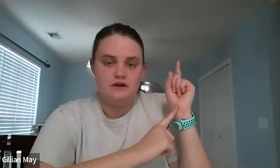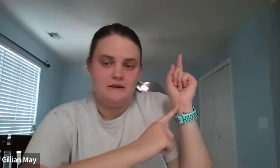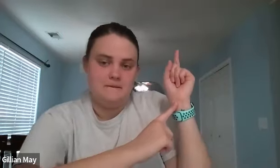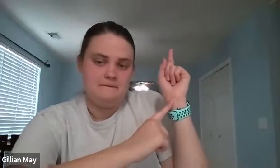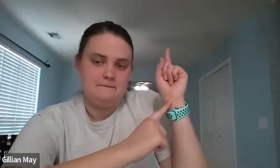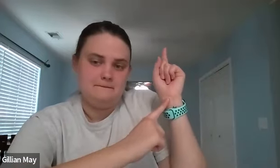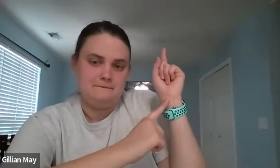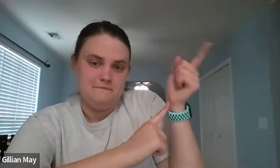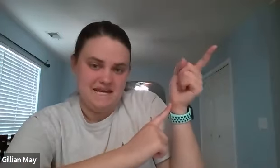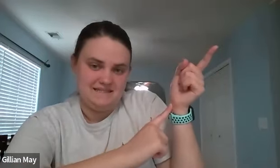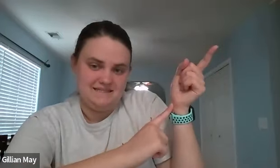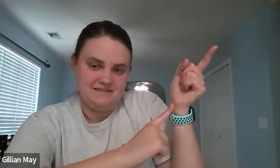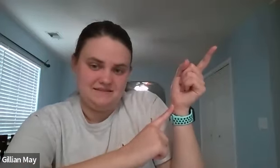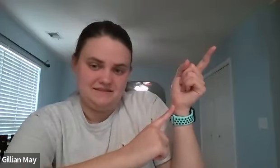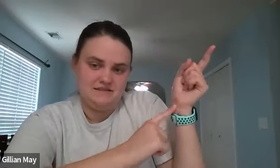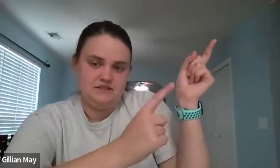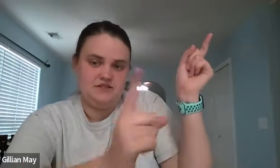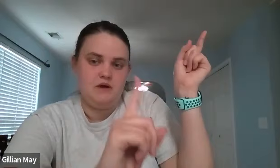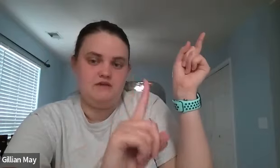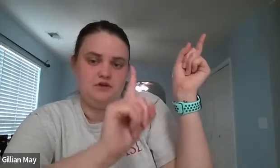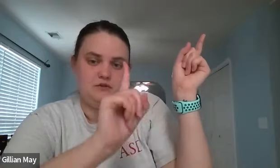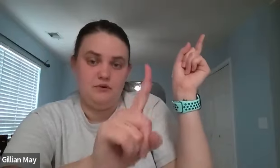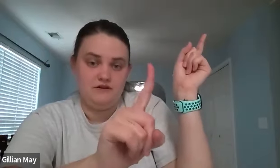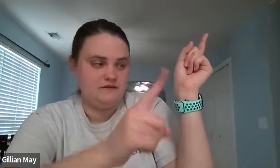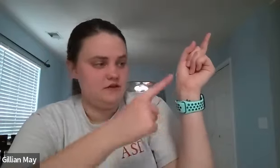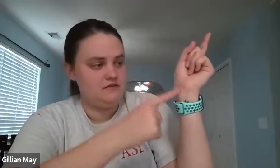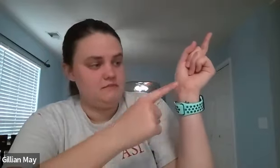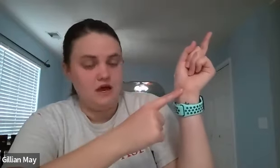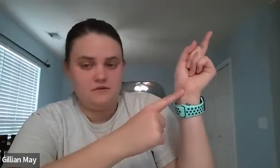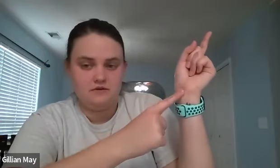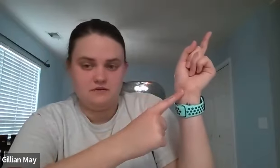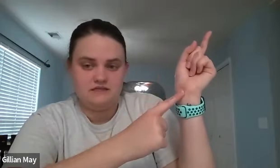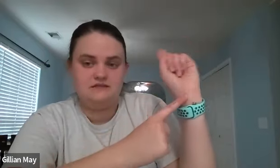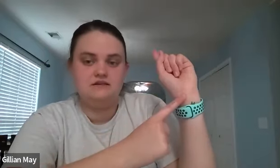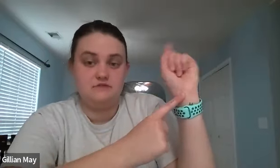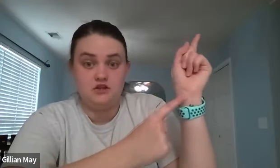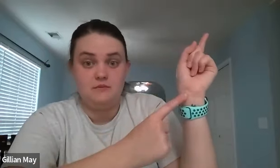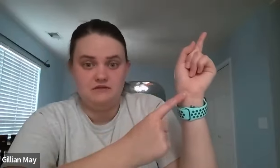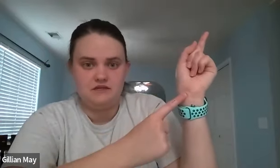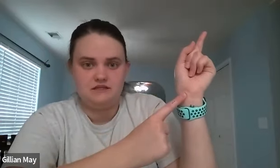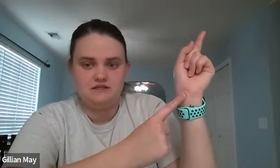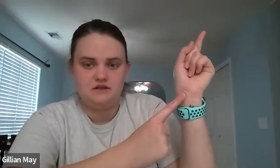one, minute. So you have your pointer finger at the bottom of your wrist, of your dominant wrist.